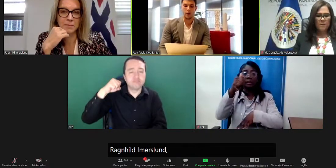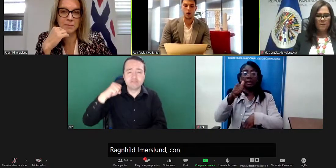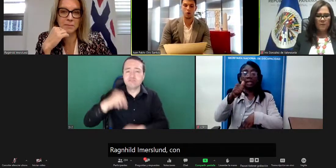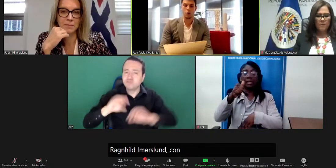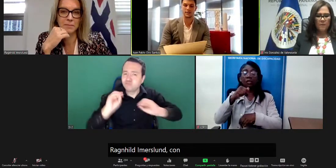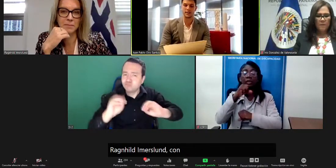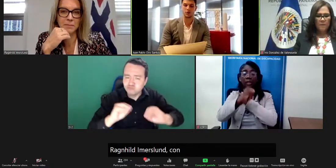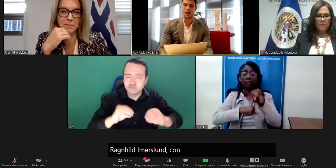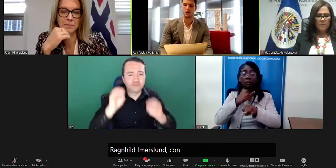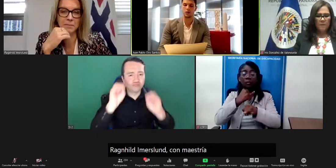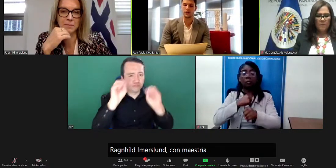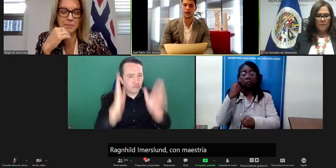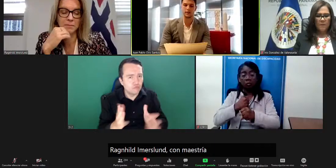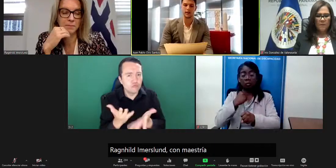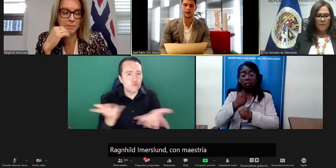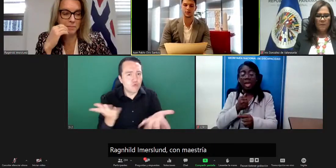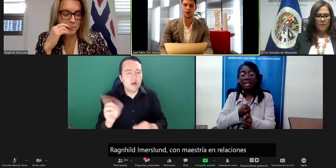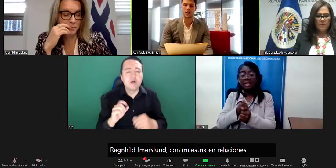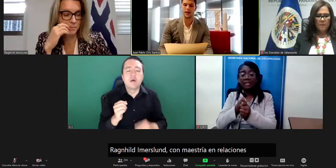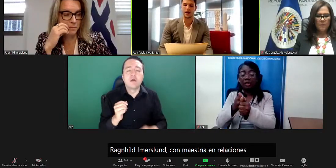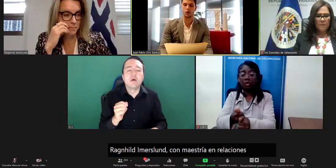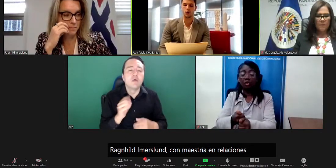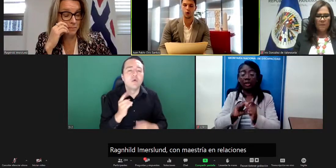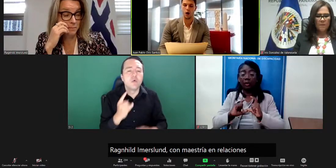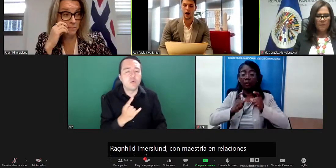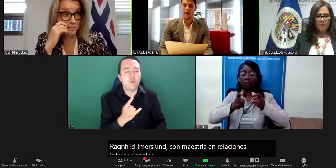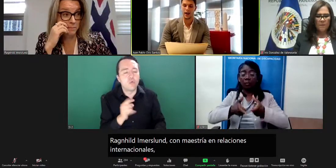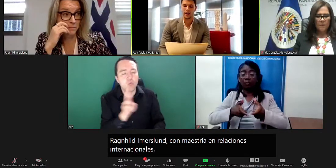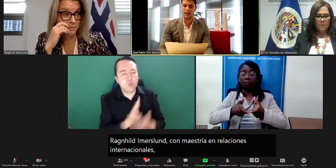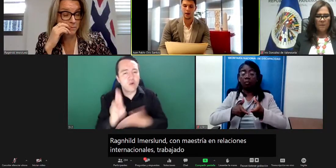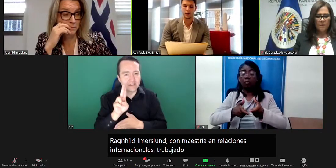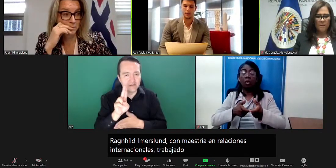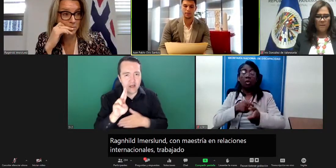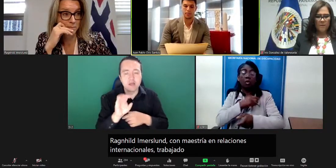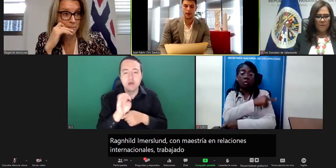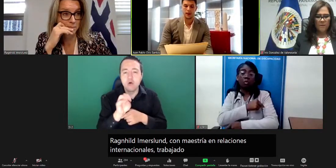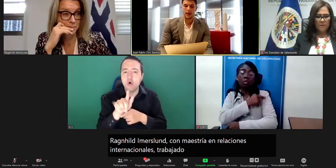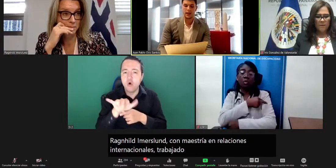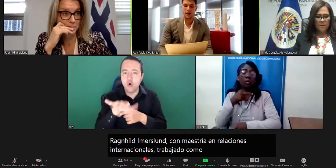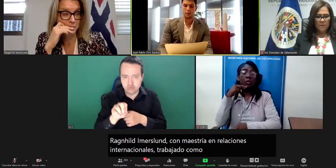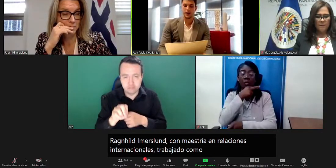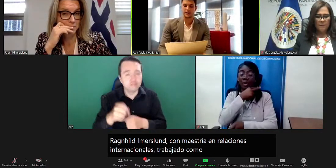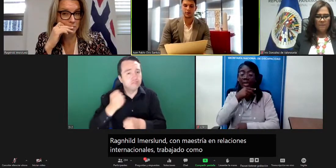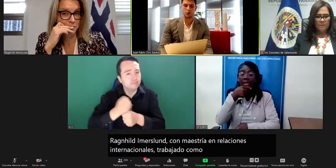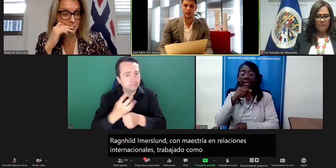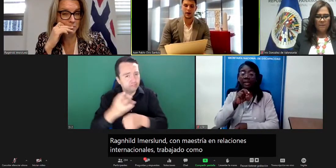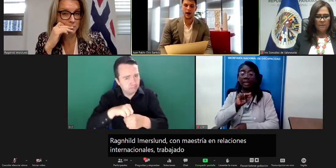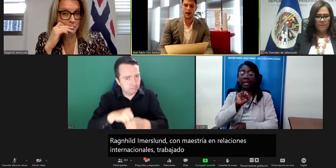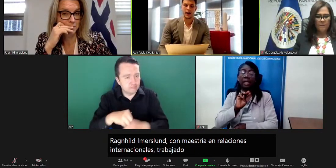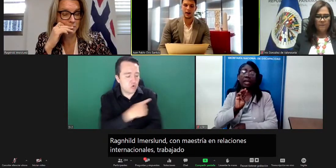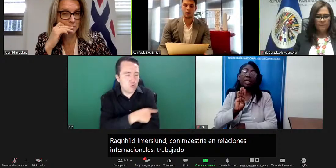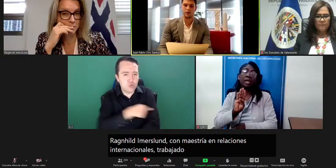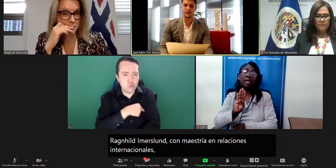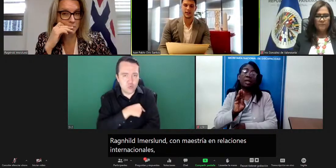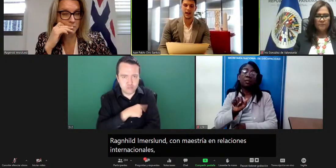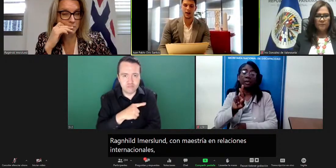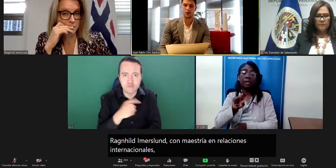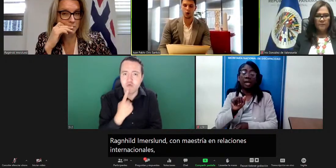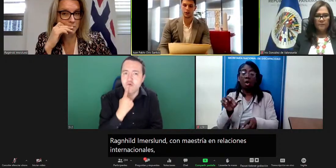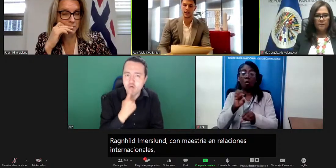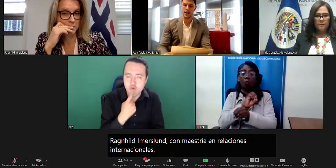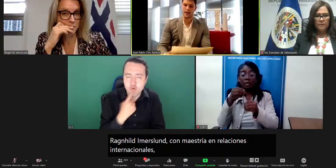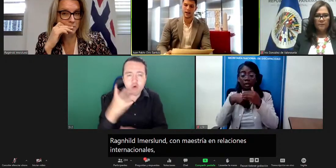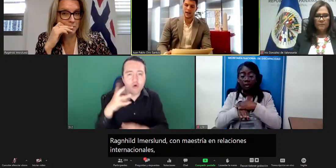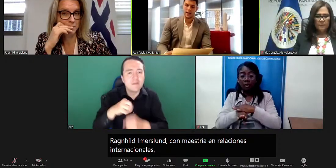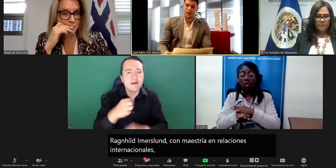in international relations she worked as an advisor of the committee of the red cross in geneva and later